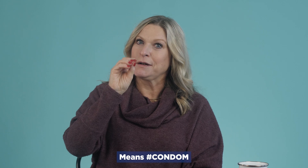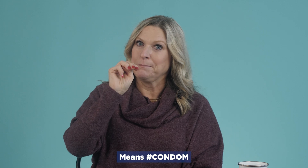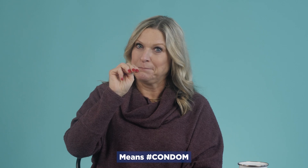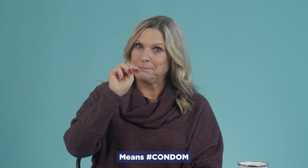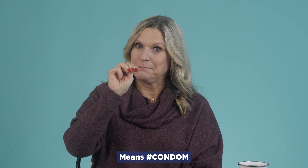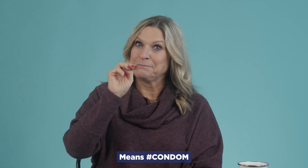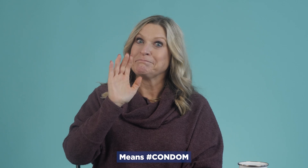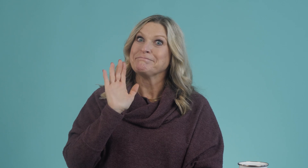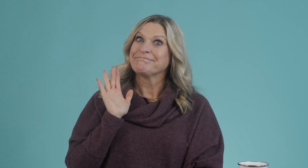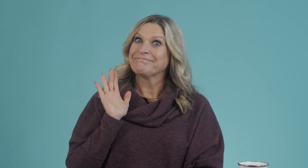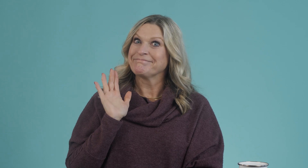condom.